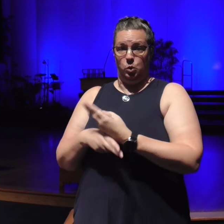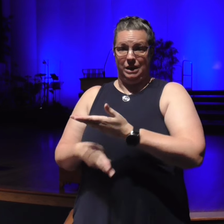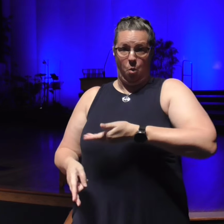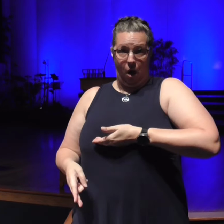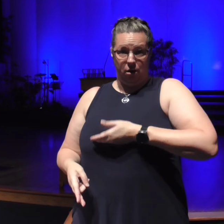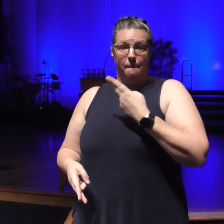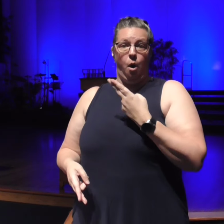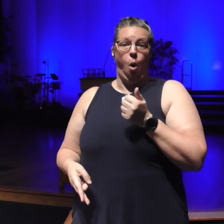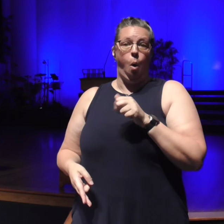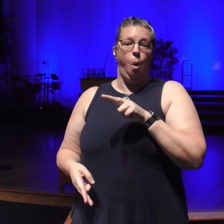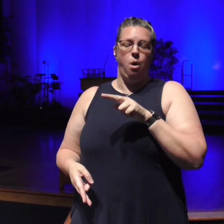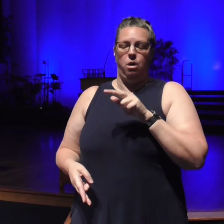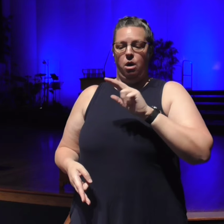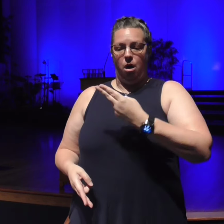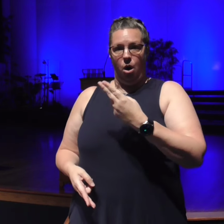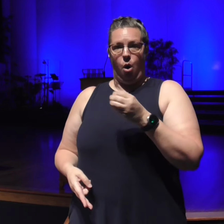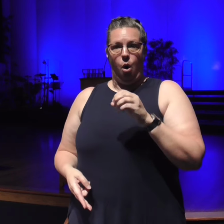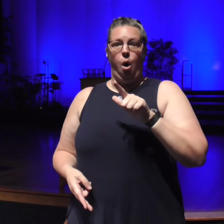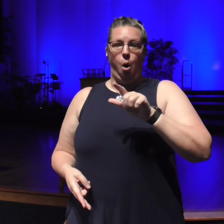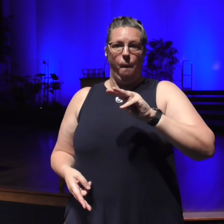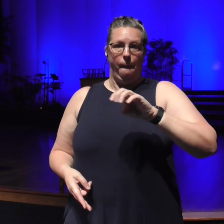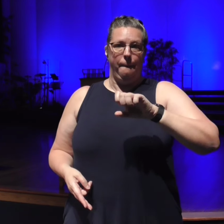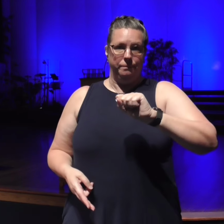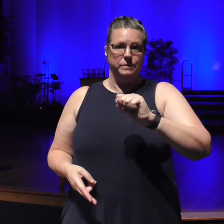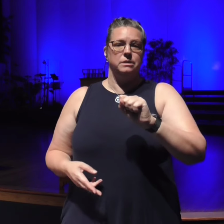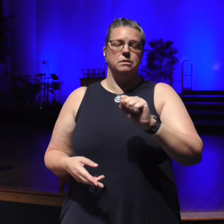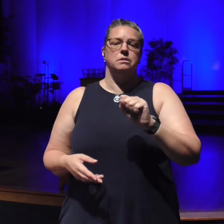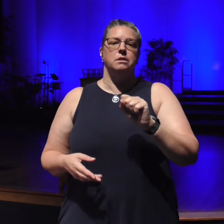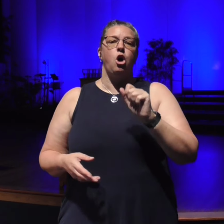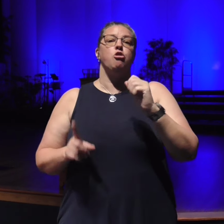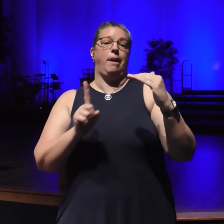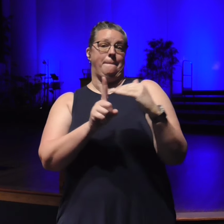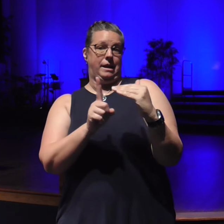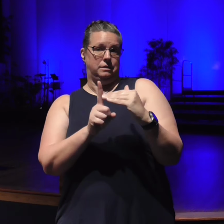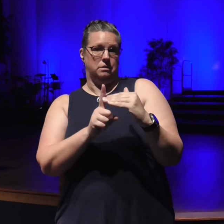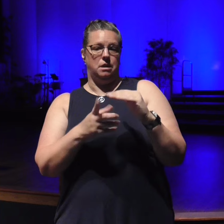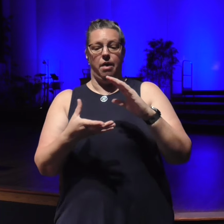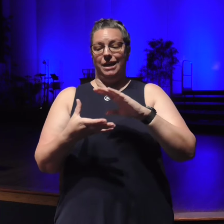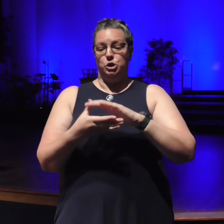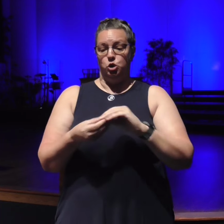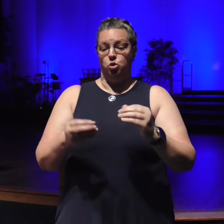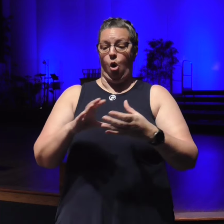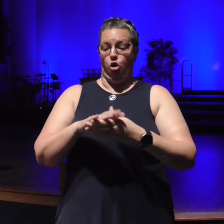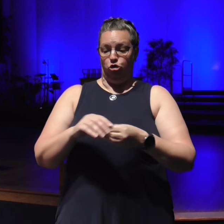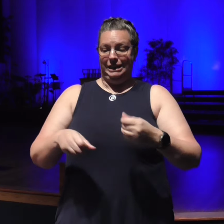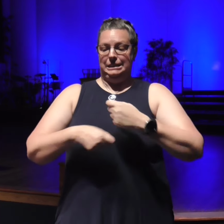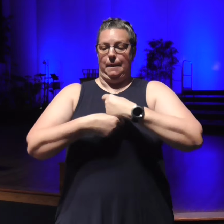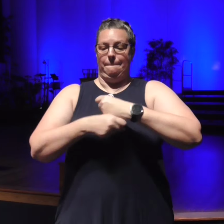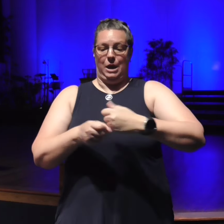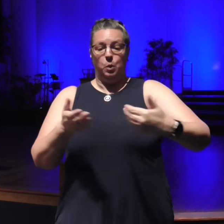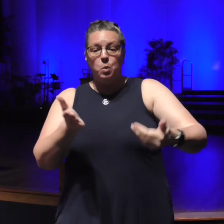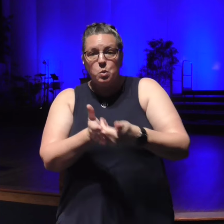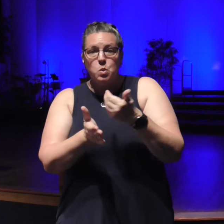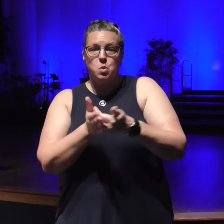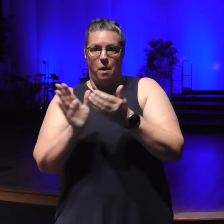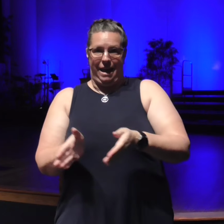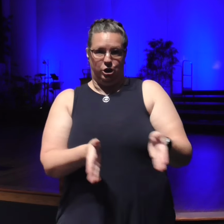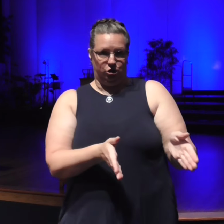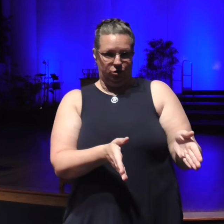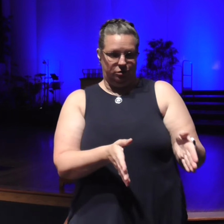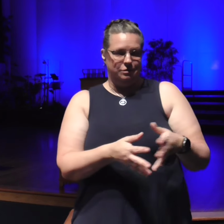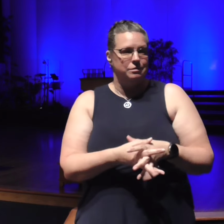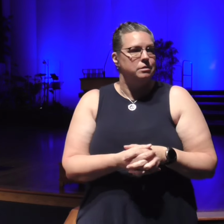Ernest Holmes reminds us that stories create new patterns. So what that means to us is